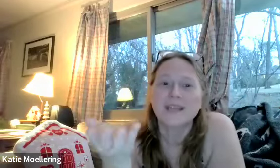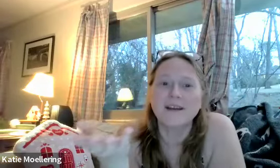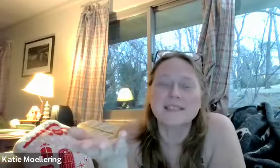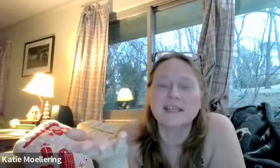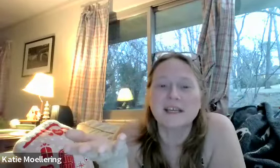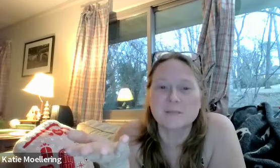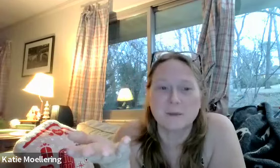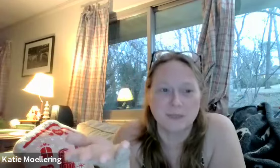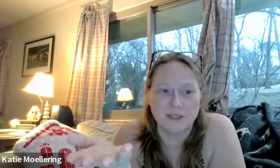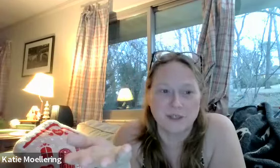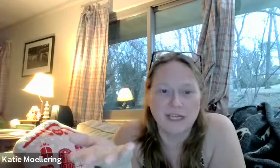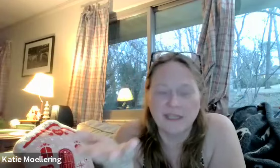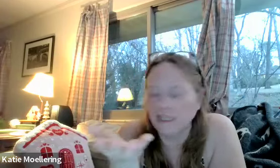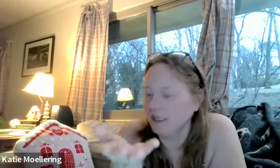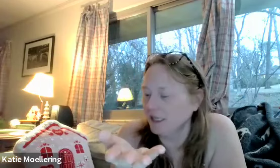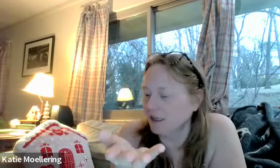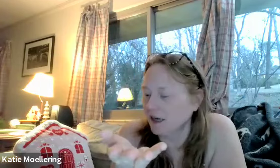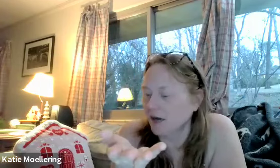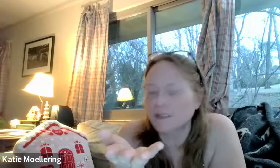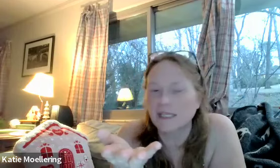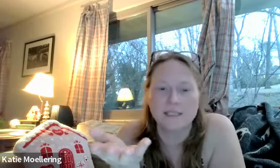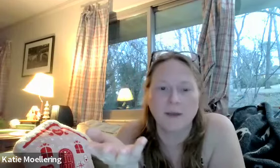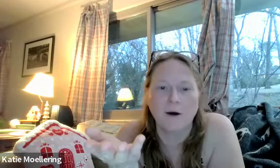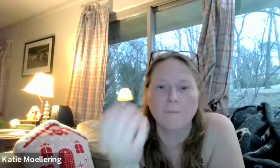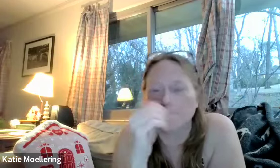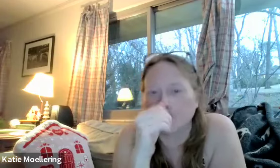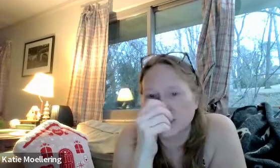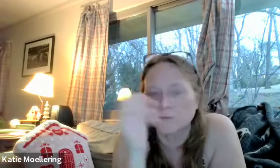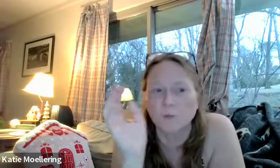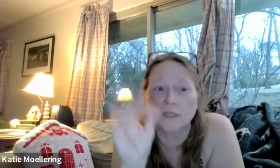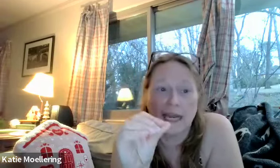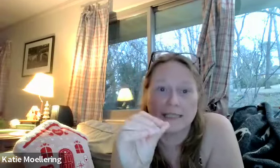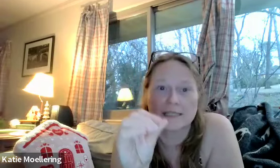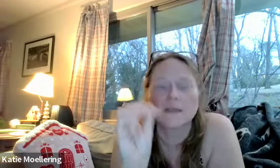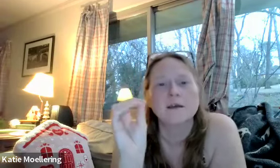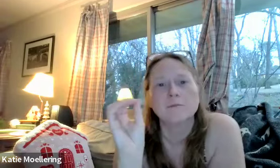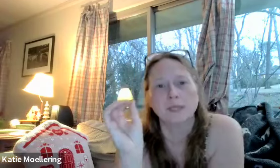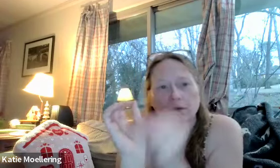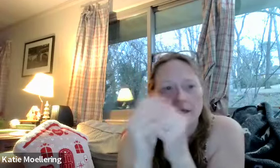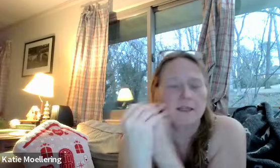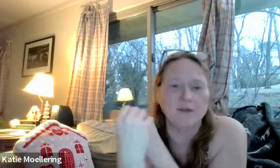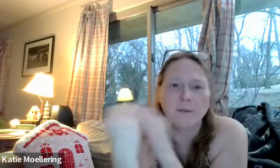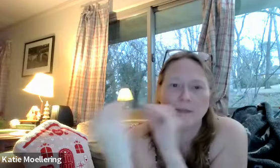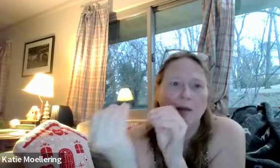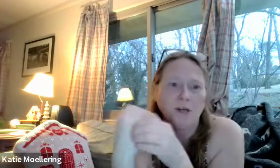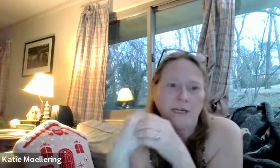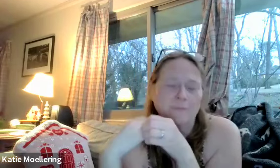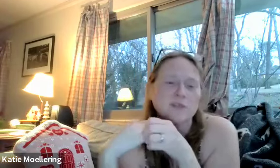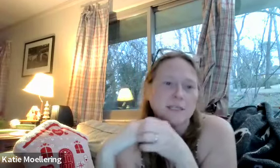Okay, I see Alexis put blizzard, and then I was going to ask about it's more place. But like if I'm at the library and I'm trying to